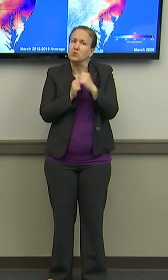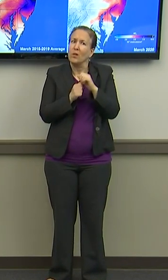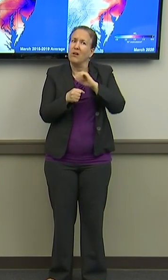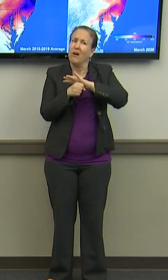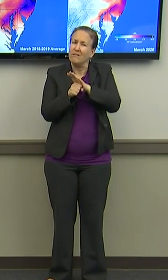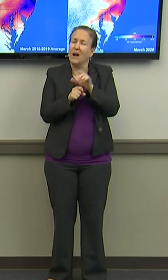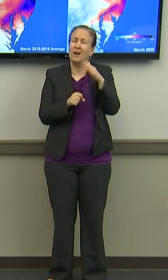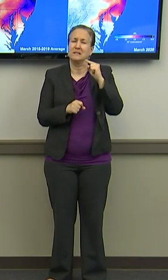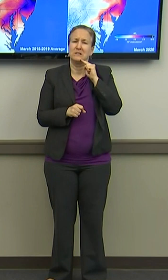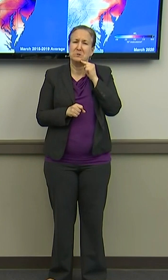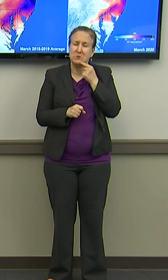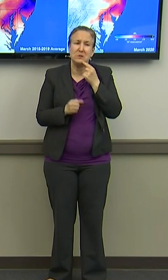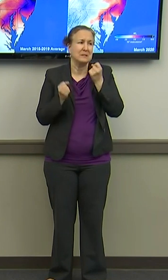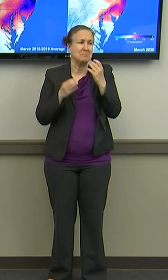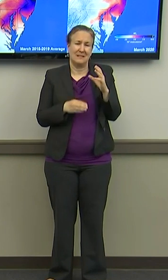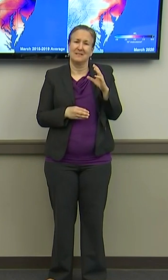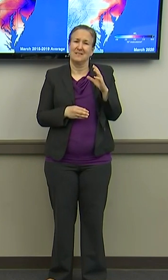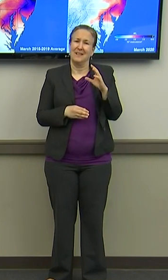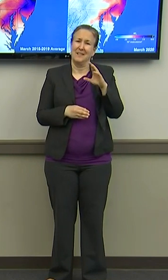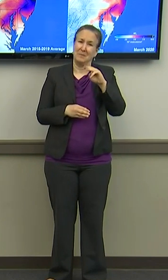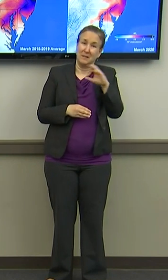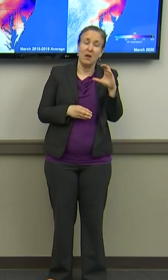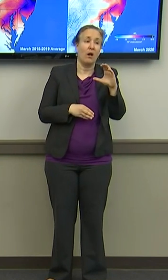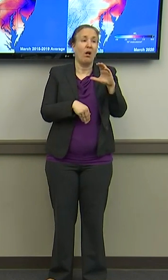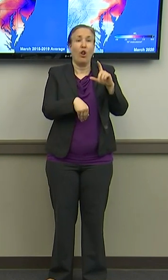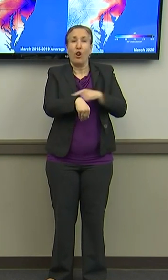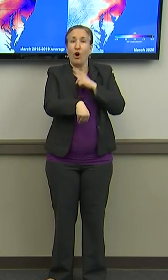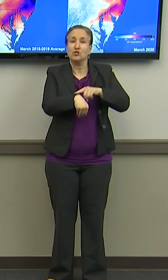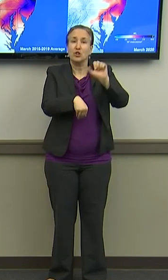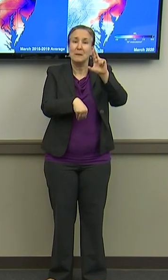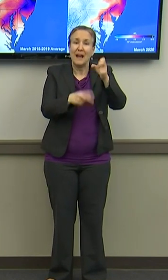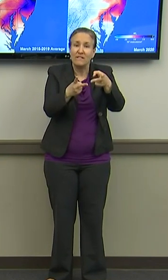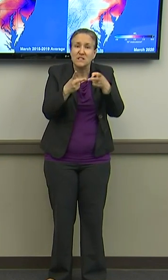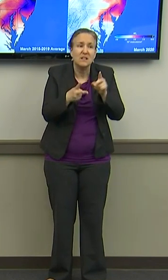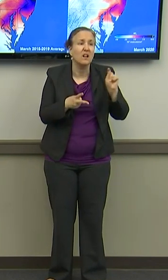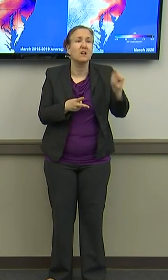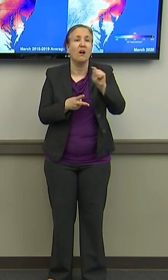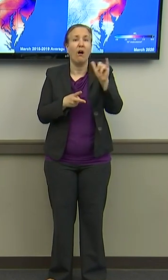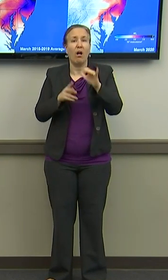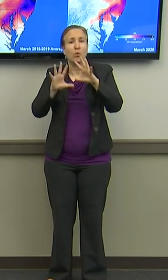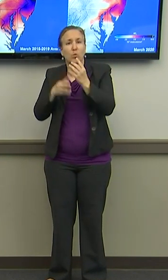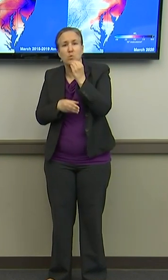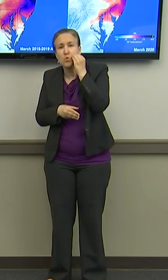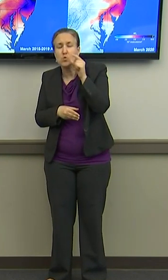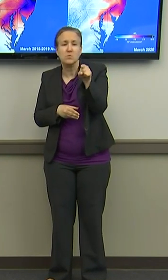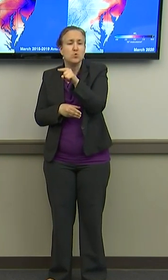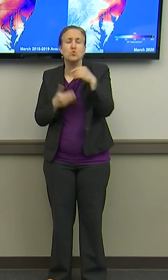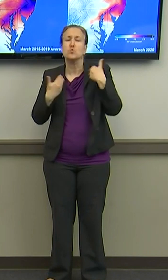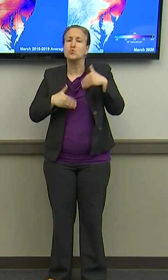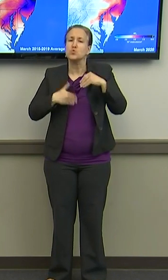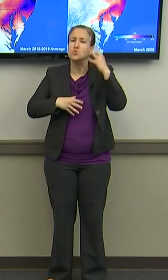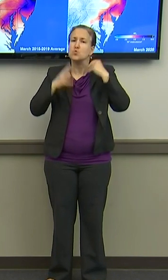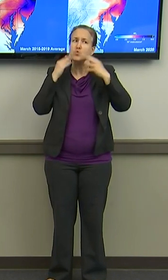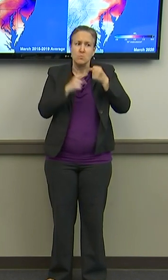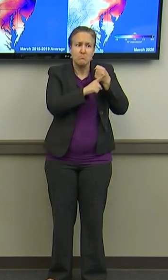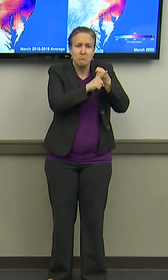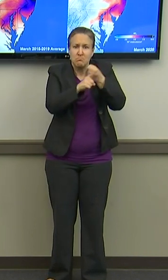that many of our county long-term care facility and other congregate care settings are